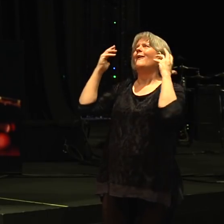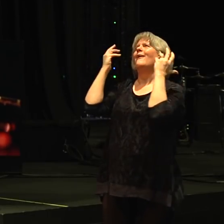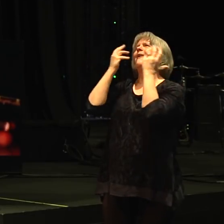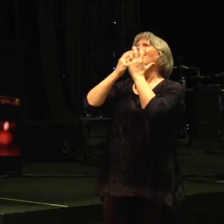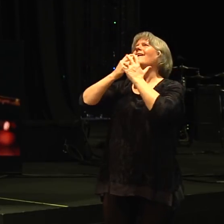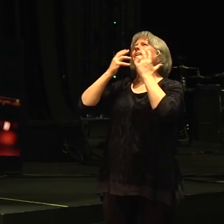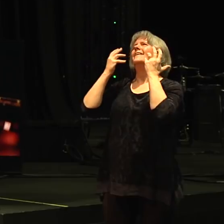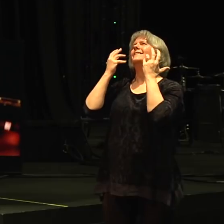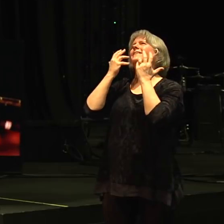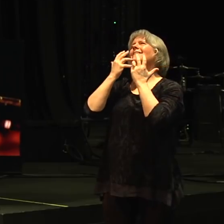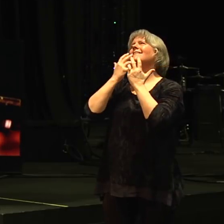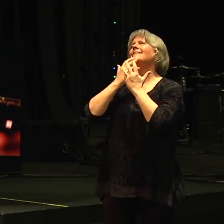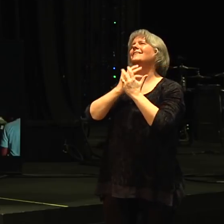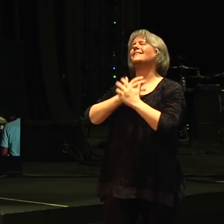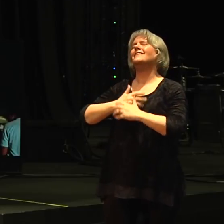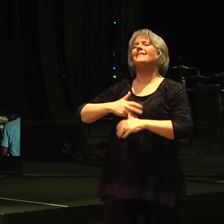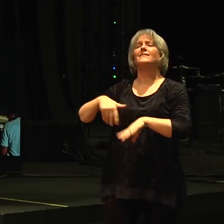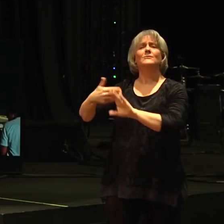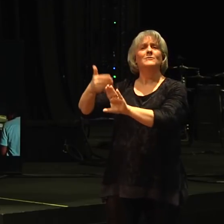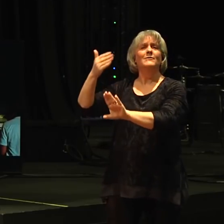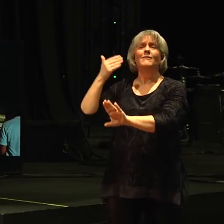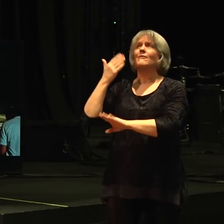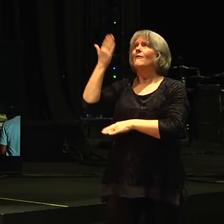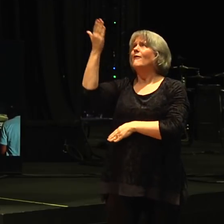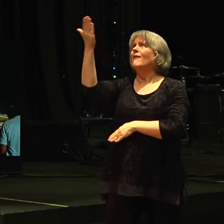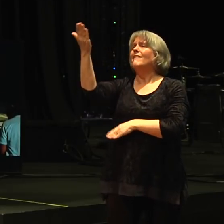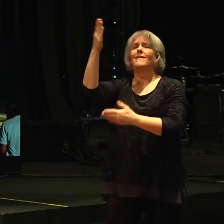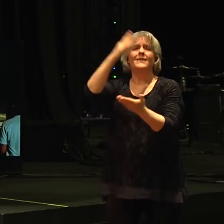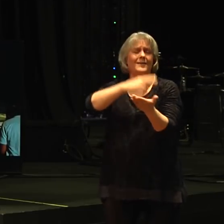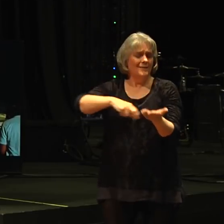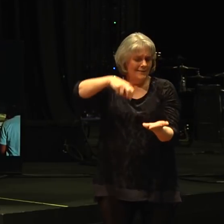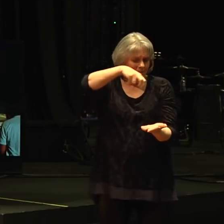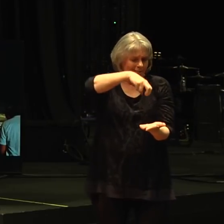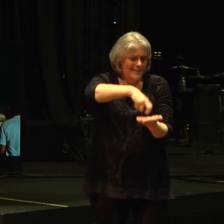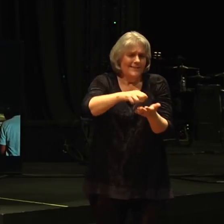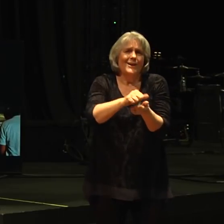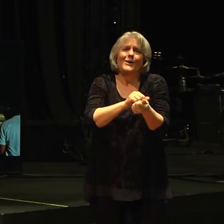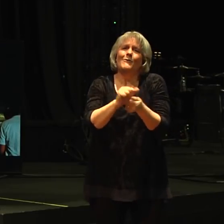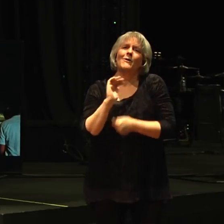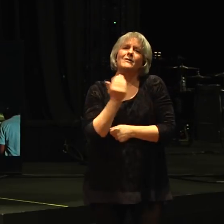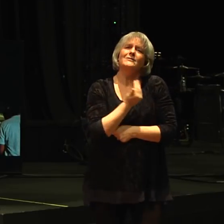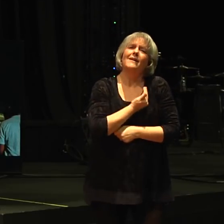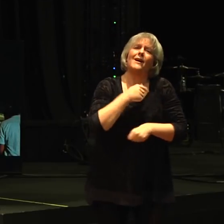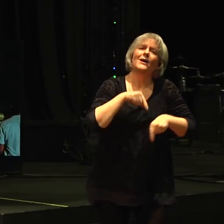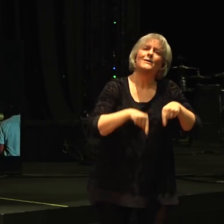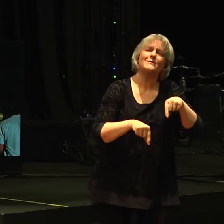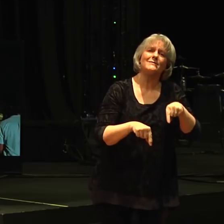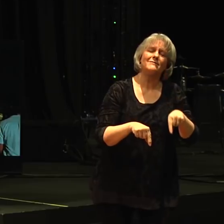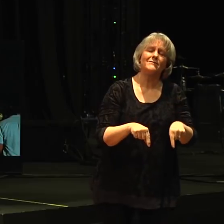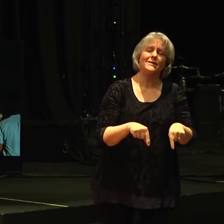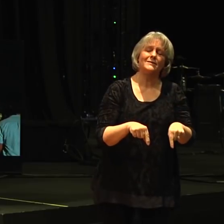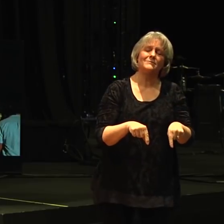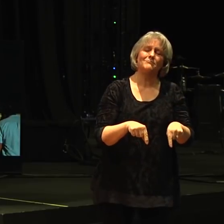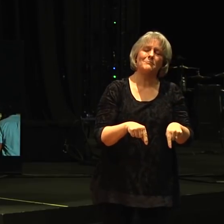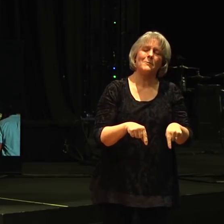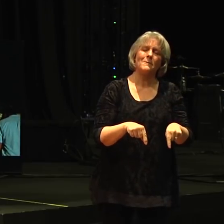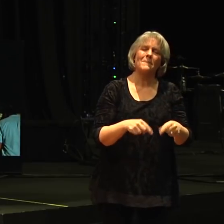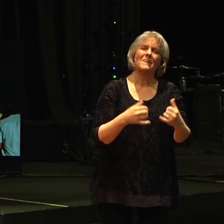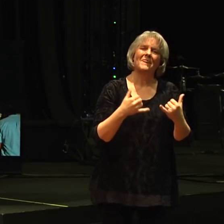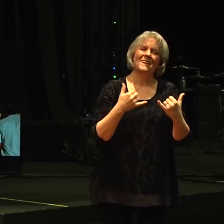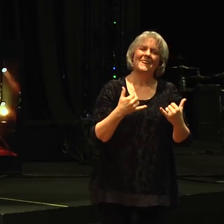glory now. The Savior knelt to wash our